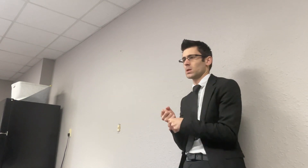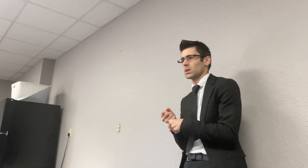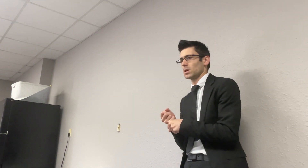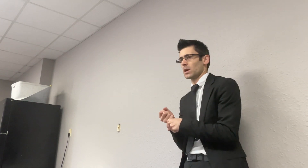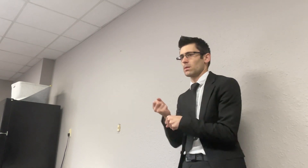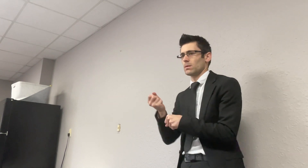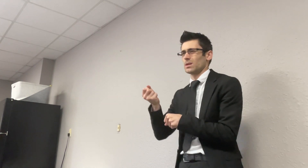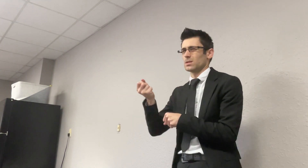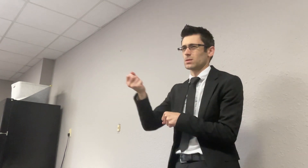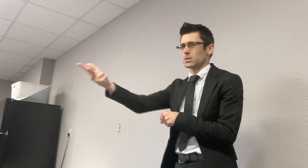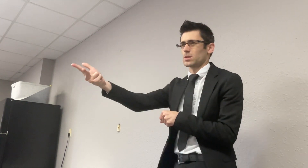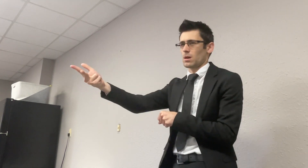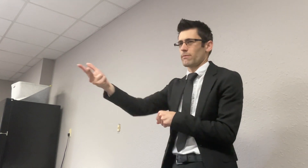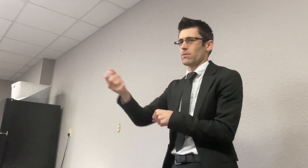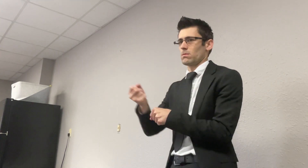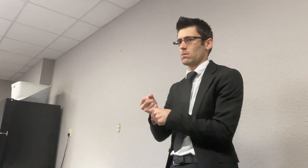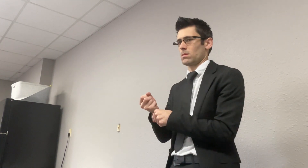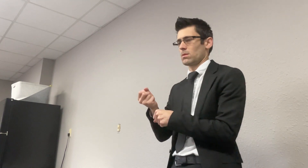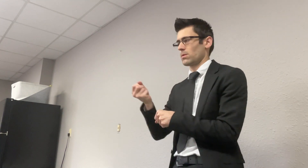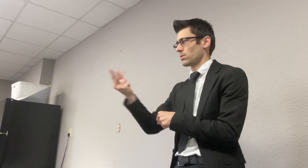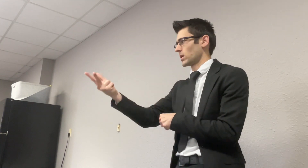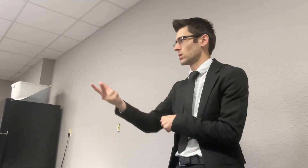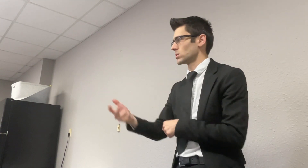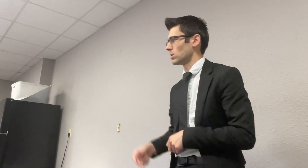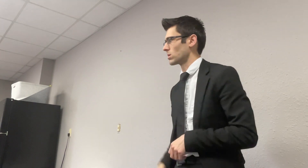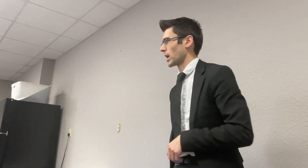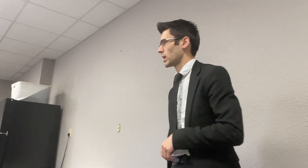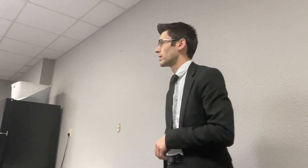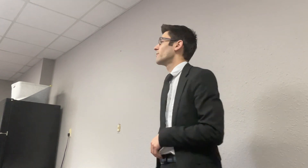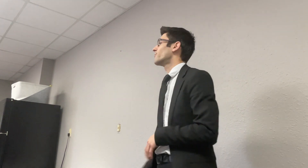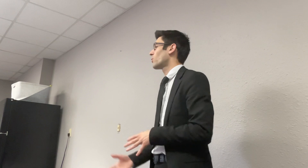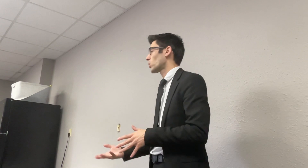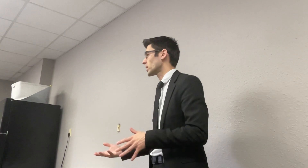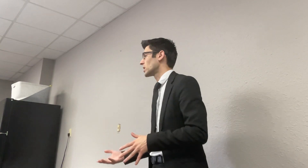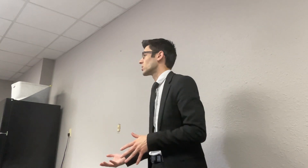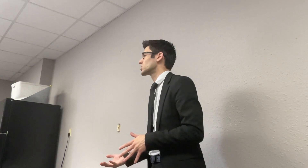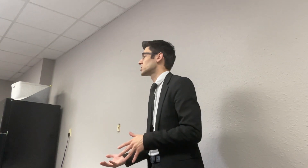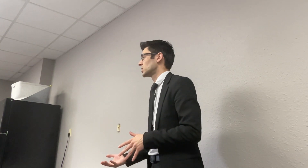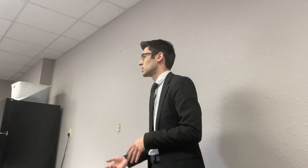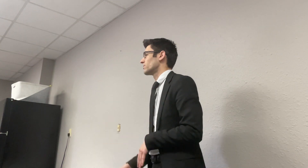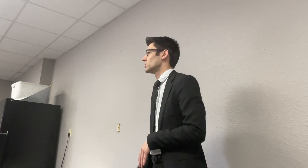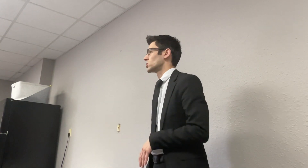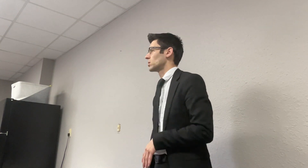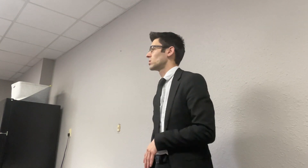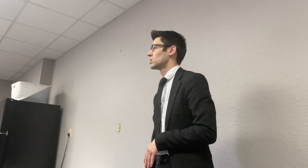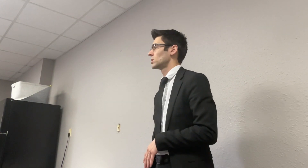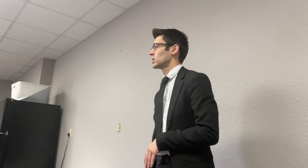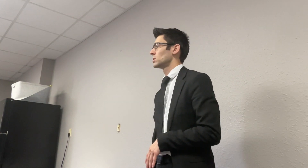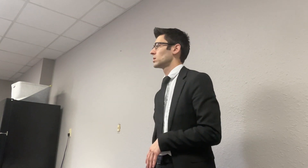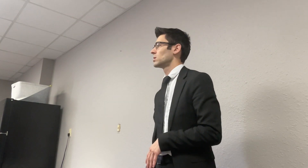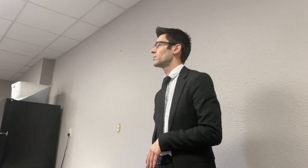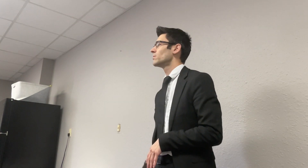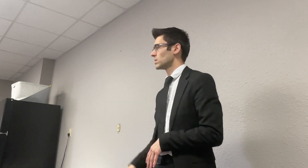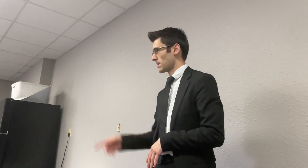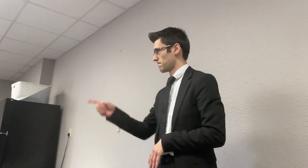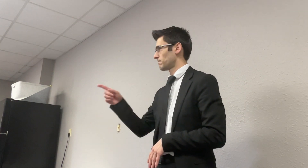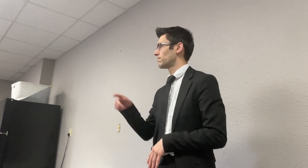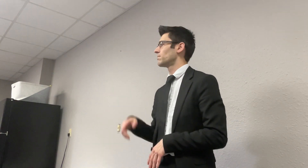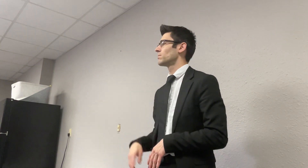Yeah, it's tough. 3 years. Okay, then 4 years in the future. Yep,